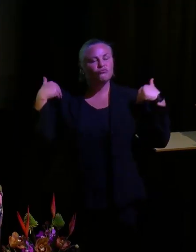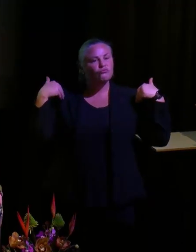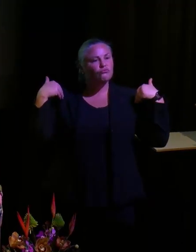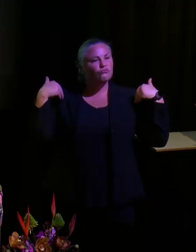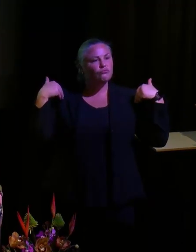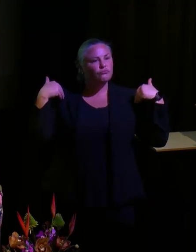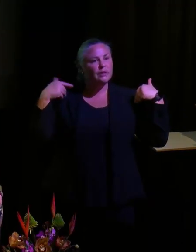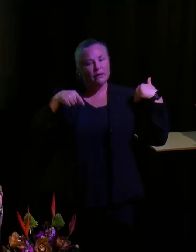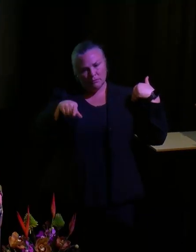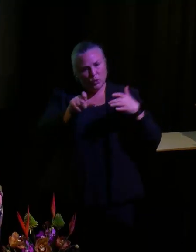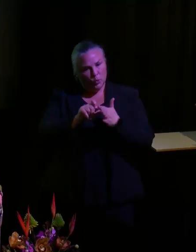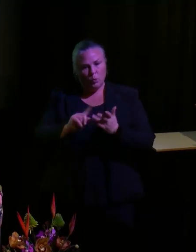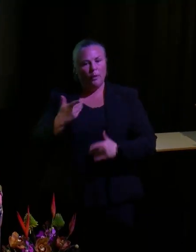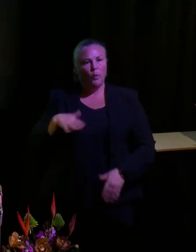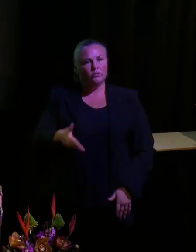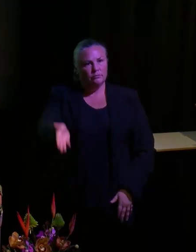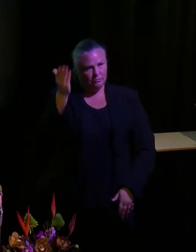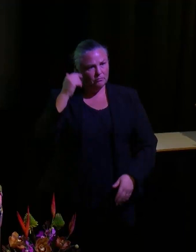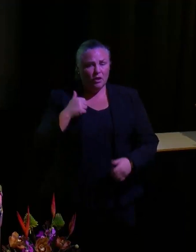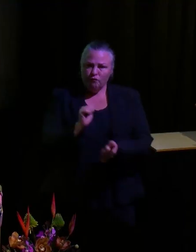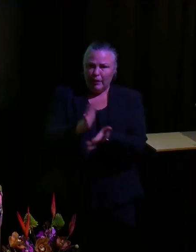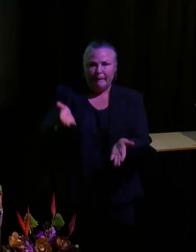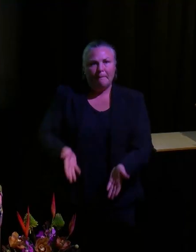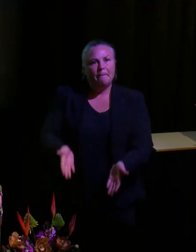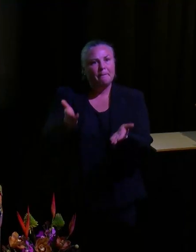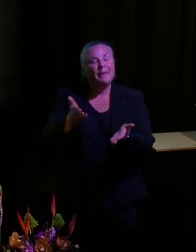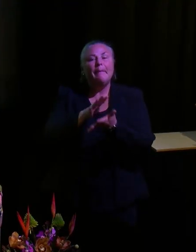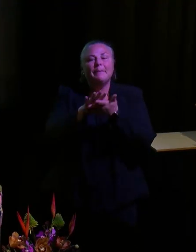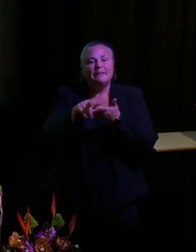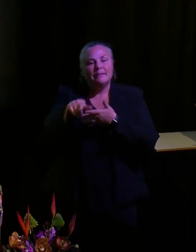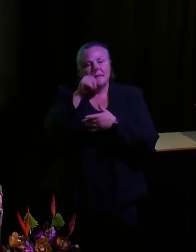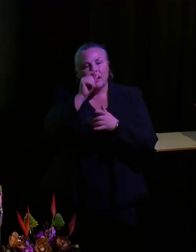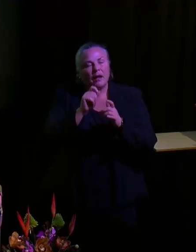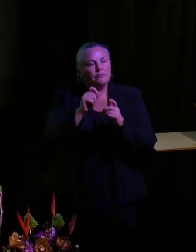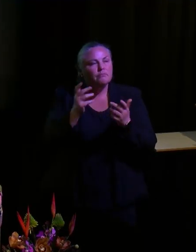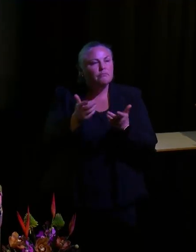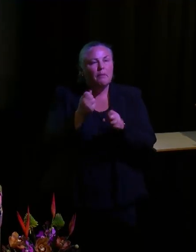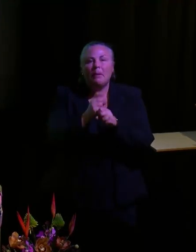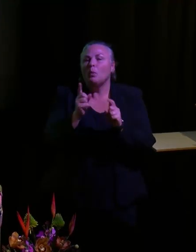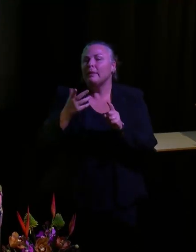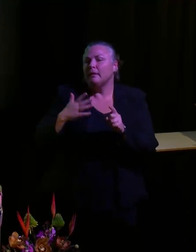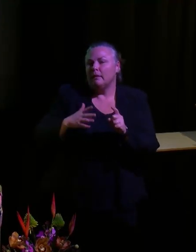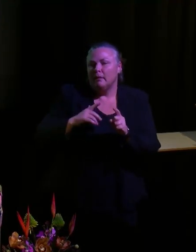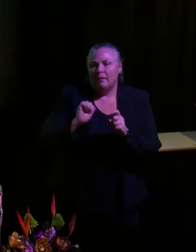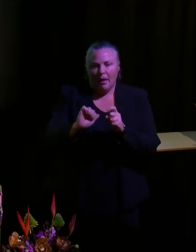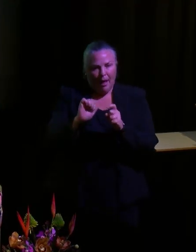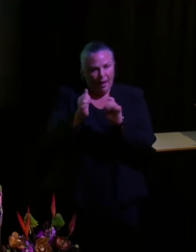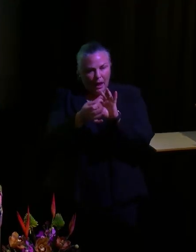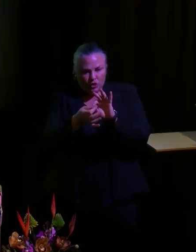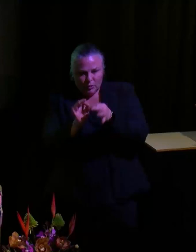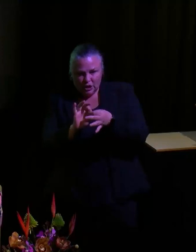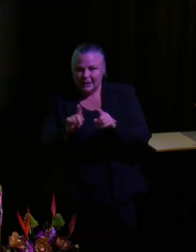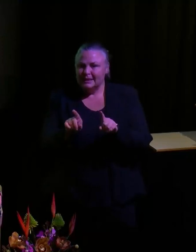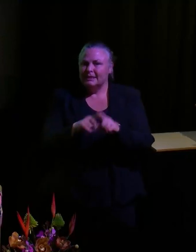whatever they want, because it's if you give them freedom, the interpretation is completely different to what I would have